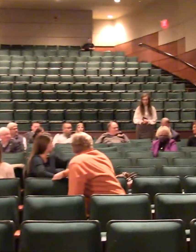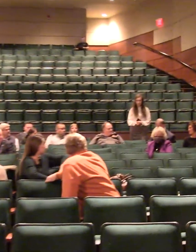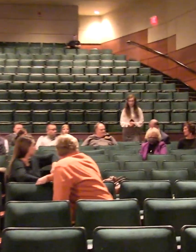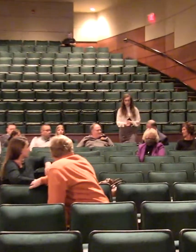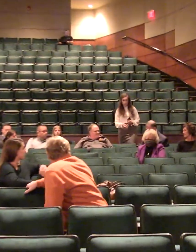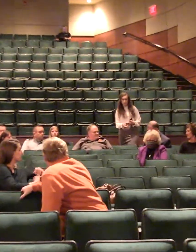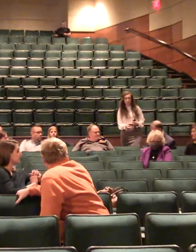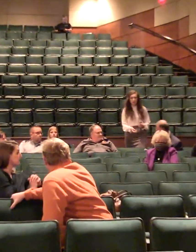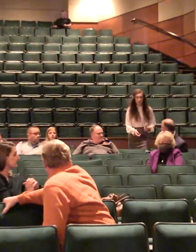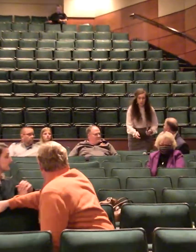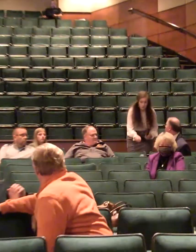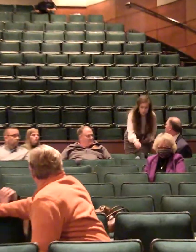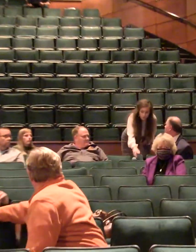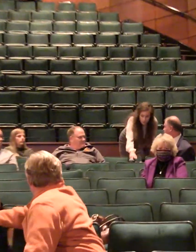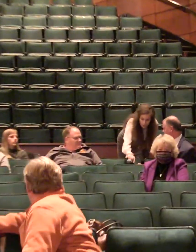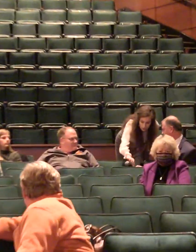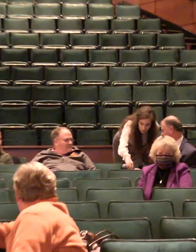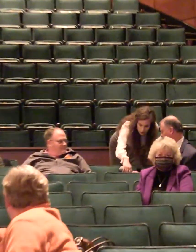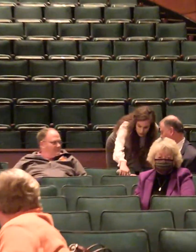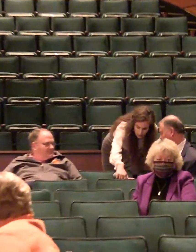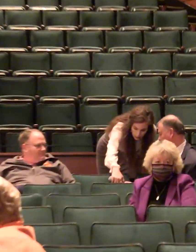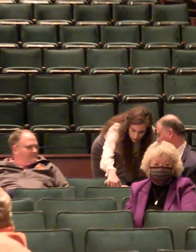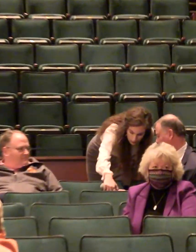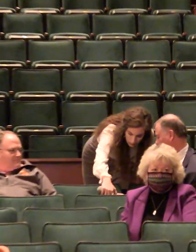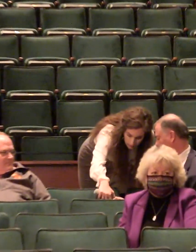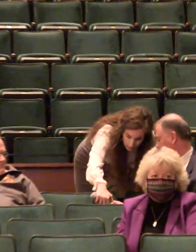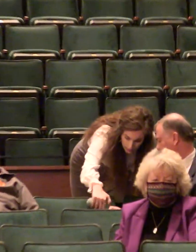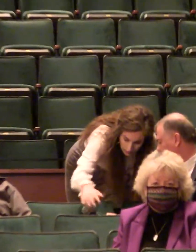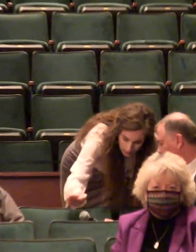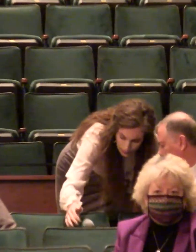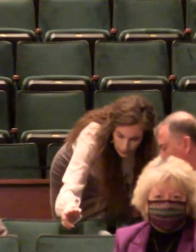kind of stick your hand up, and I'll try and direct our microphone folks.